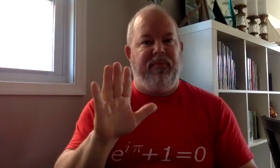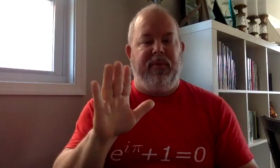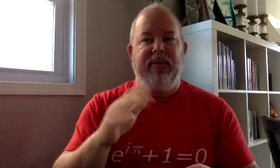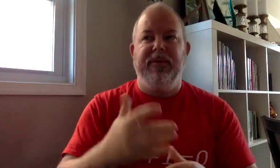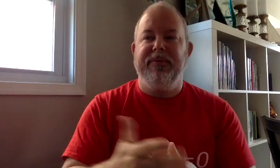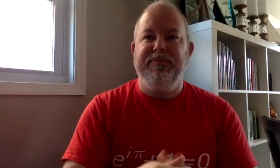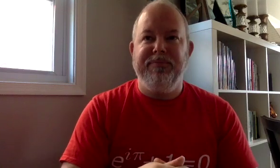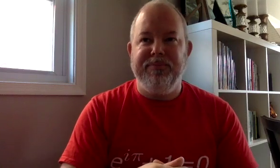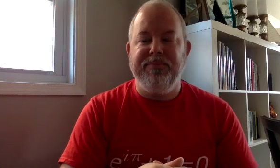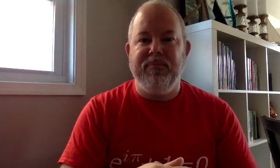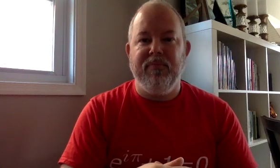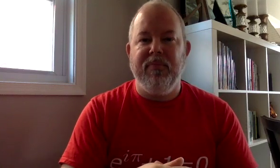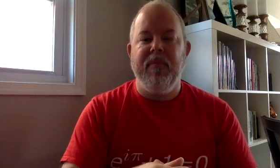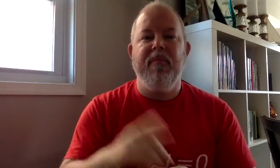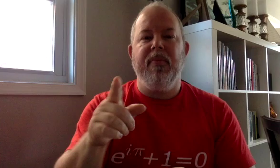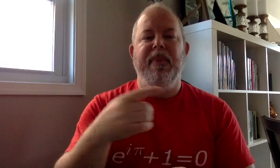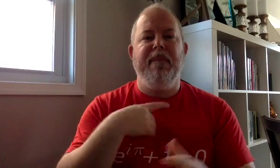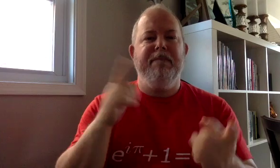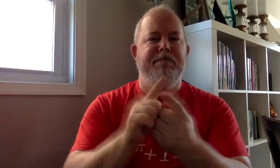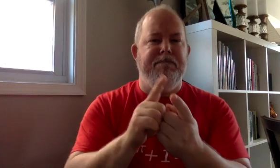with old people, and with the animals,